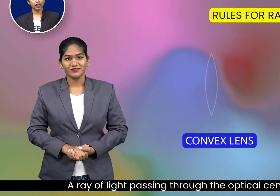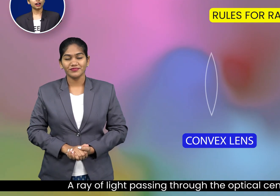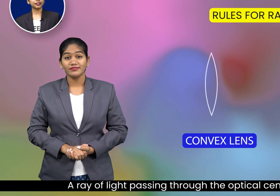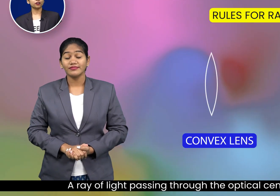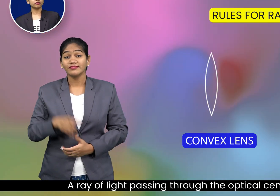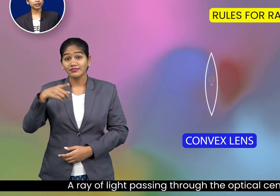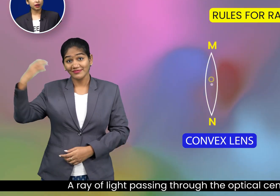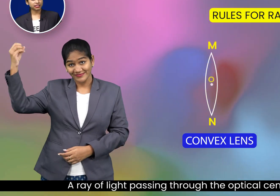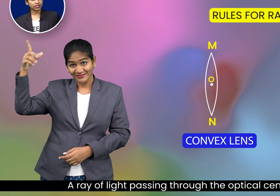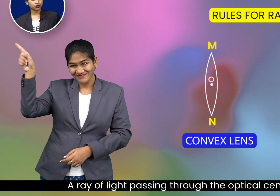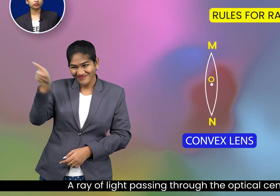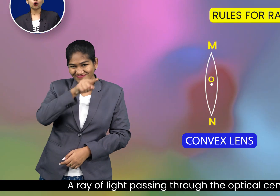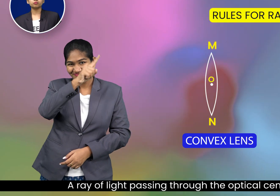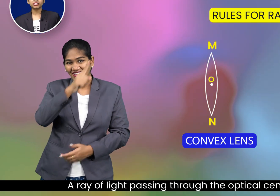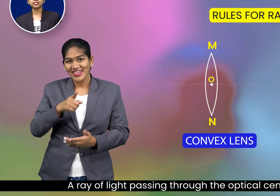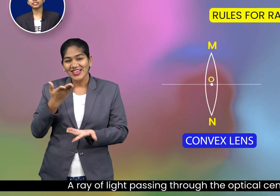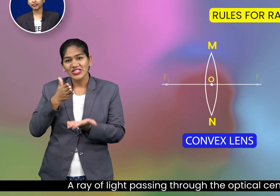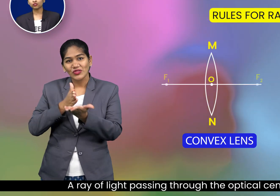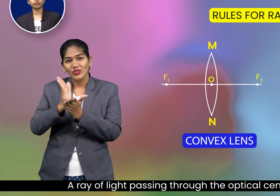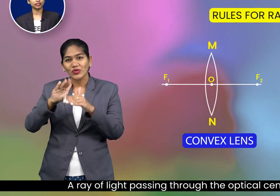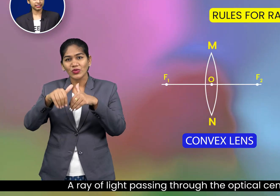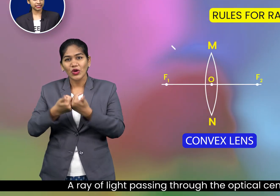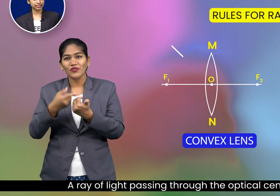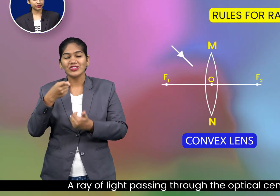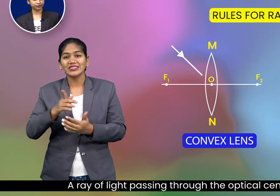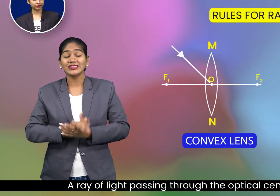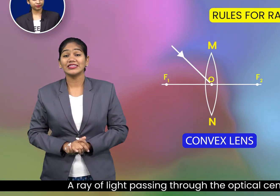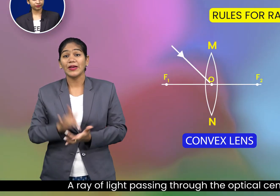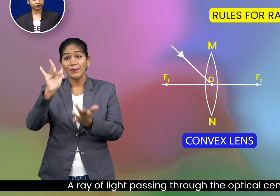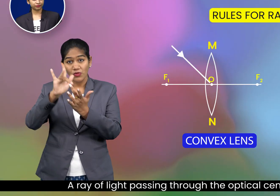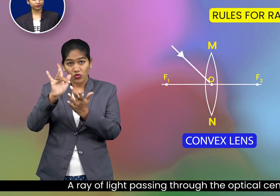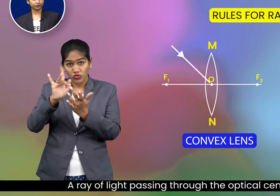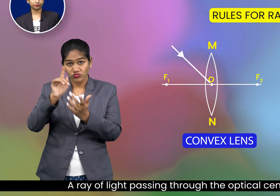A ray of light passing through the optical center of a lens